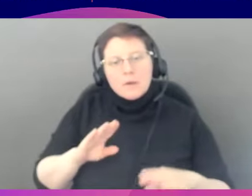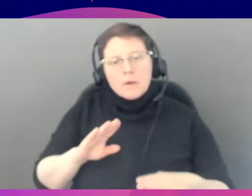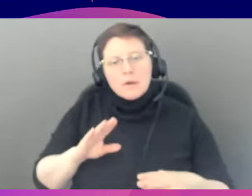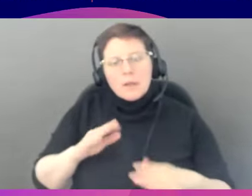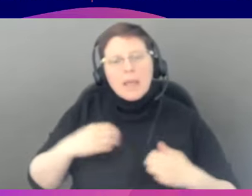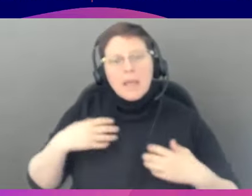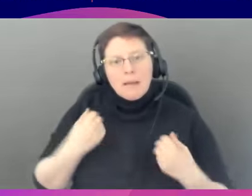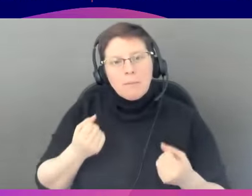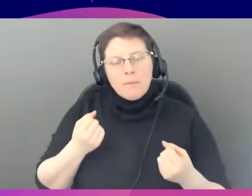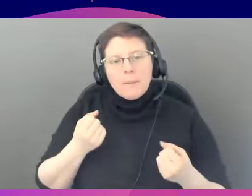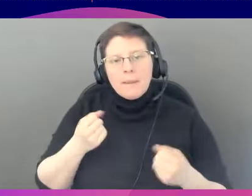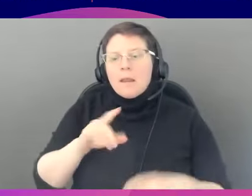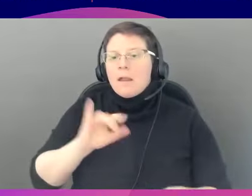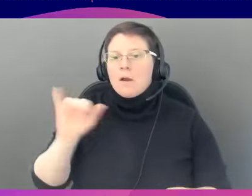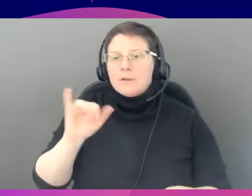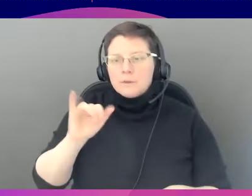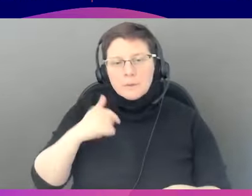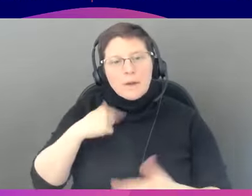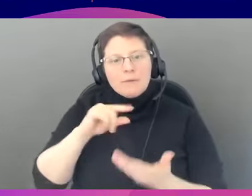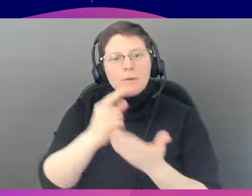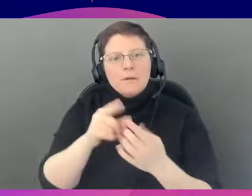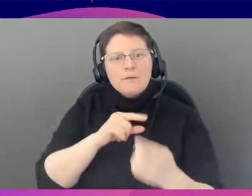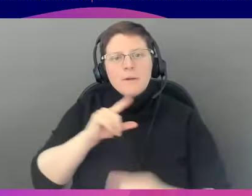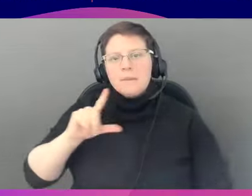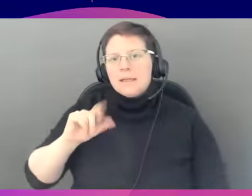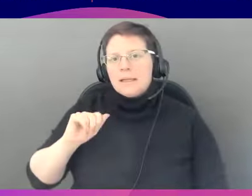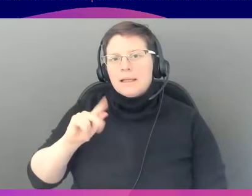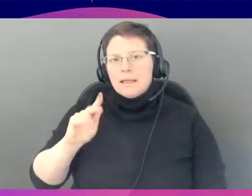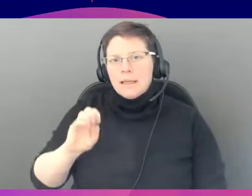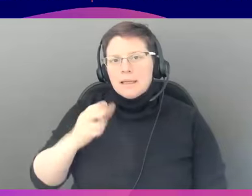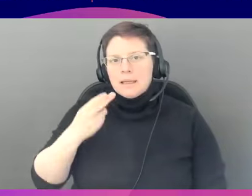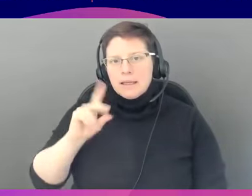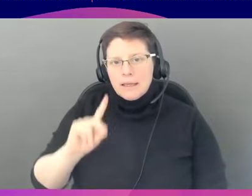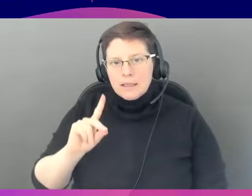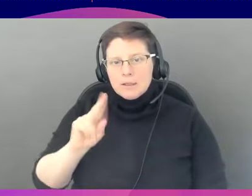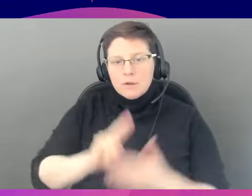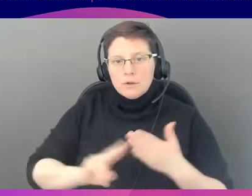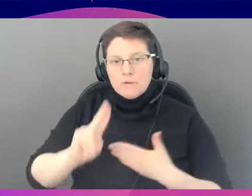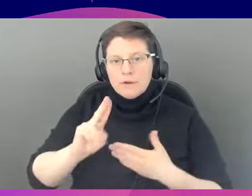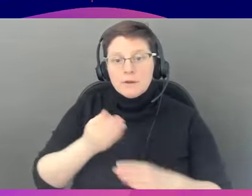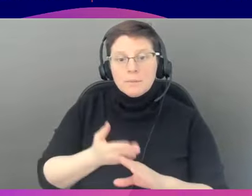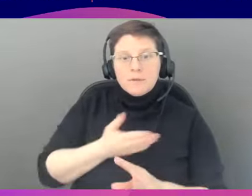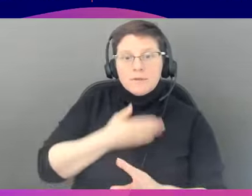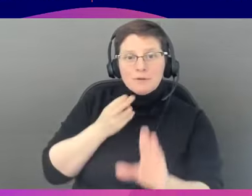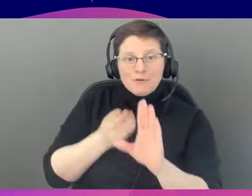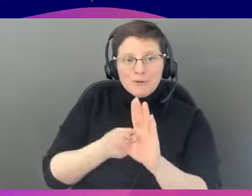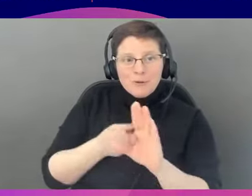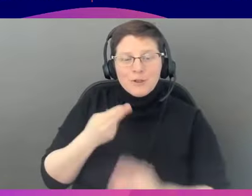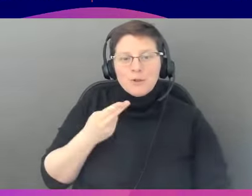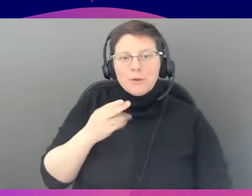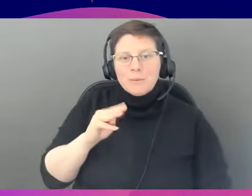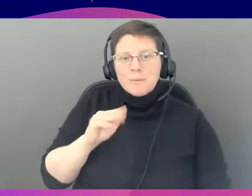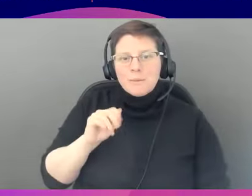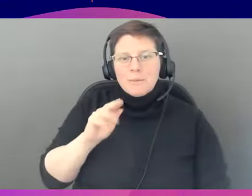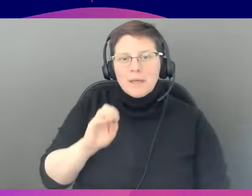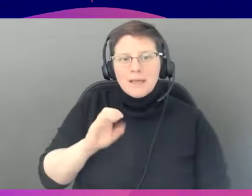proud alumnus of Lakehead University. Before I joined Humane Canada, I held many different positions within a